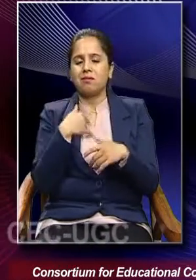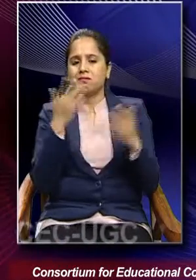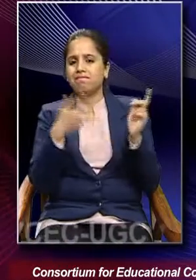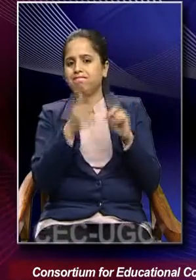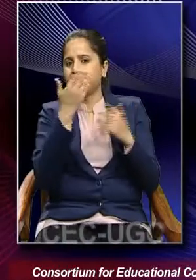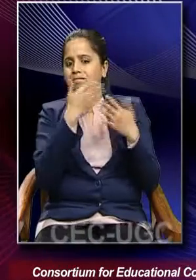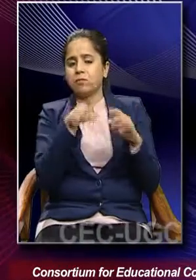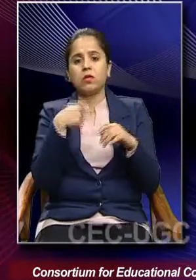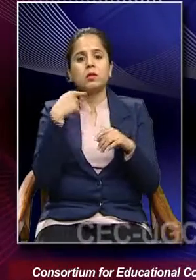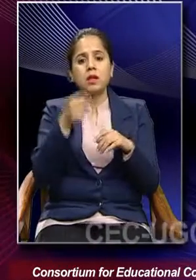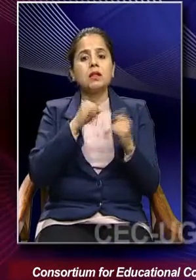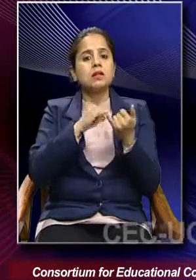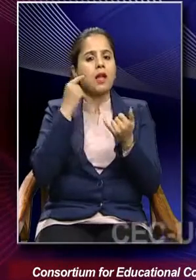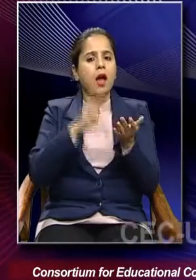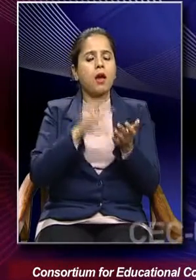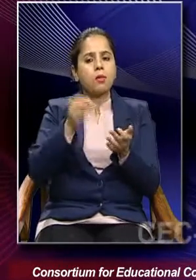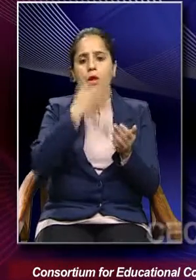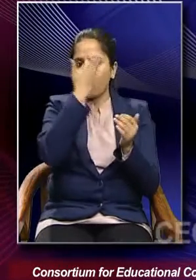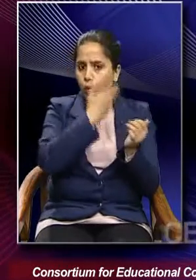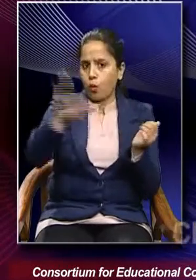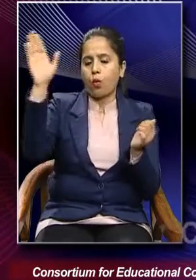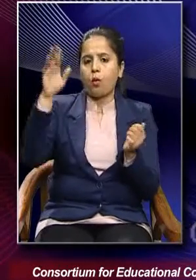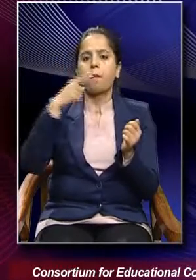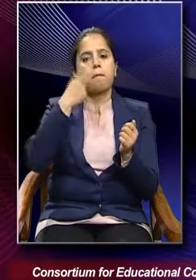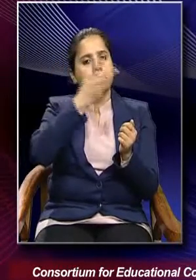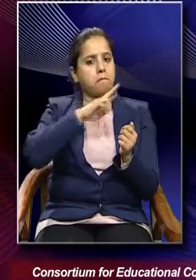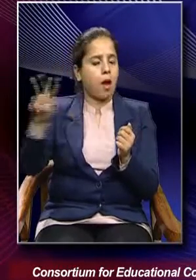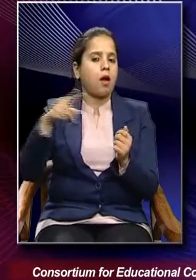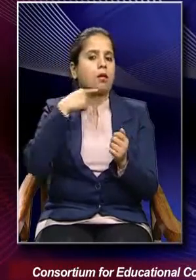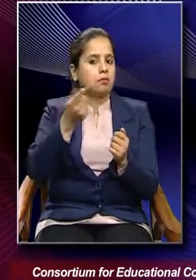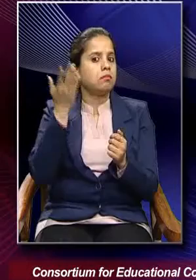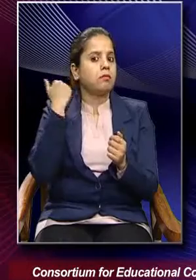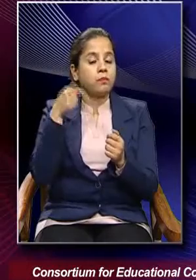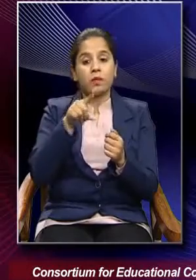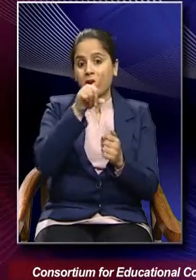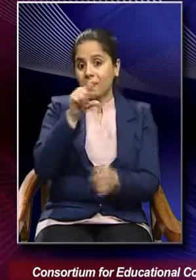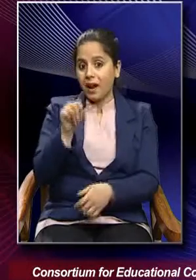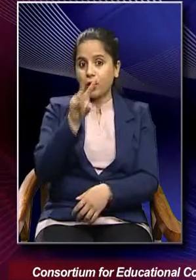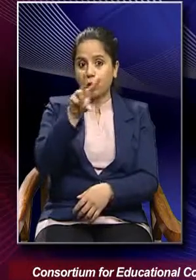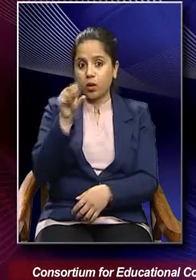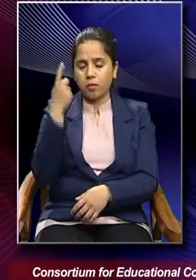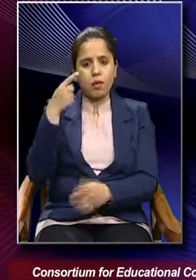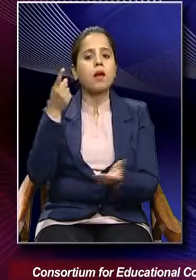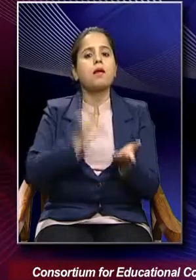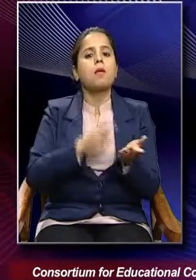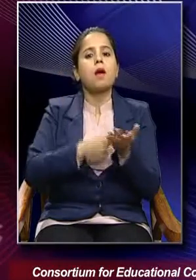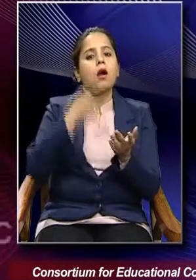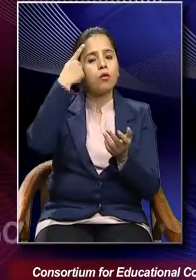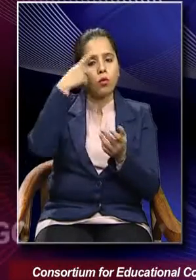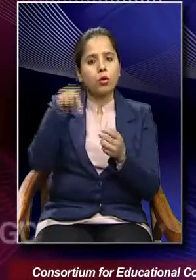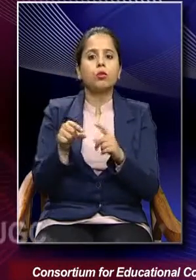famous slogan, Simon Go Back. In 1929, the demand for